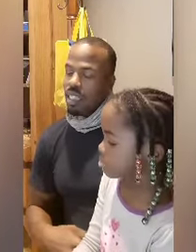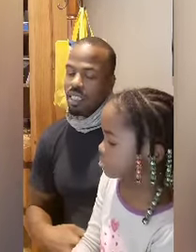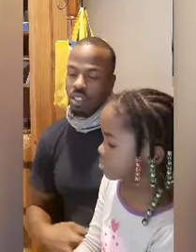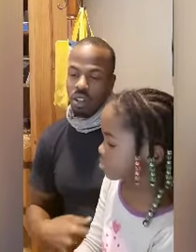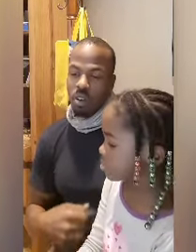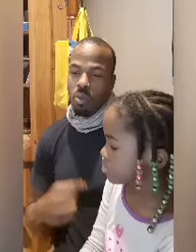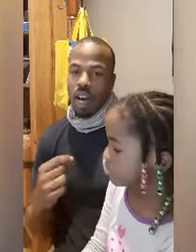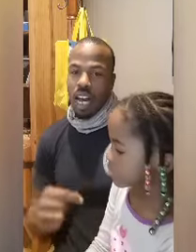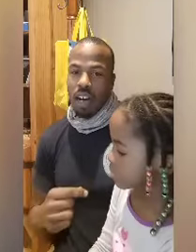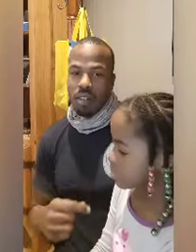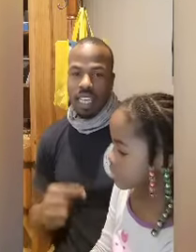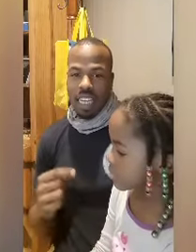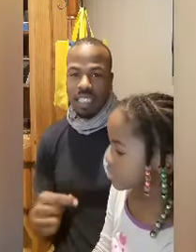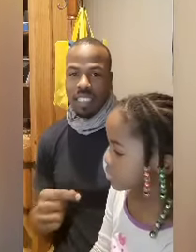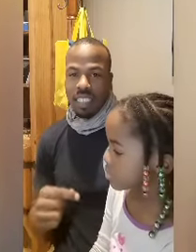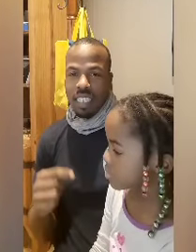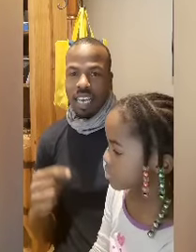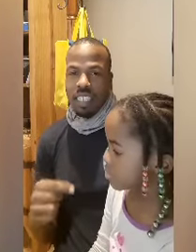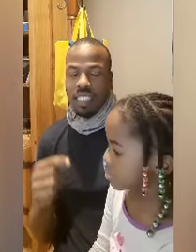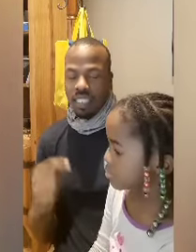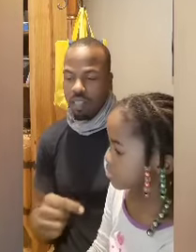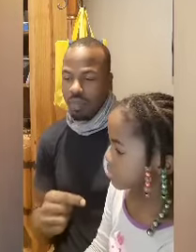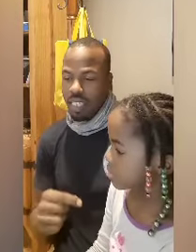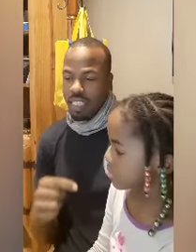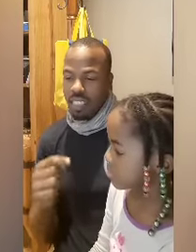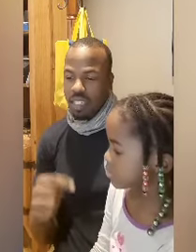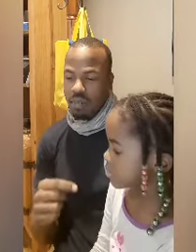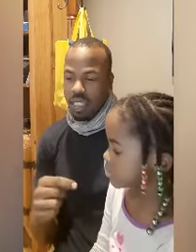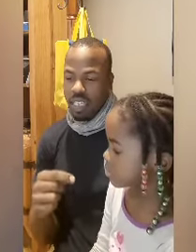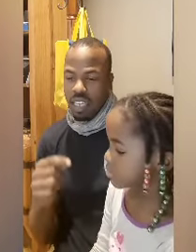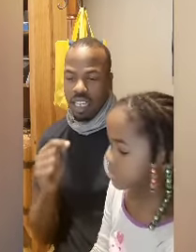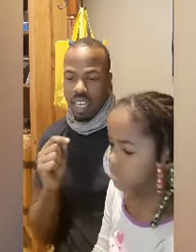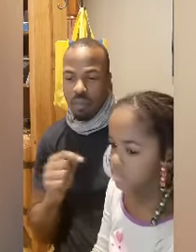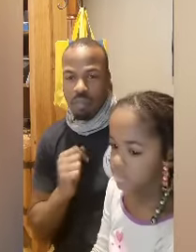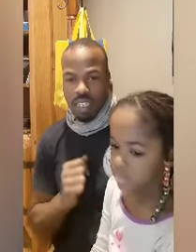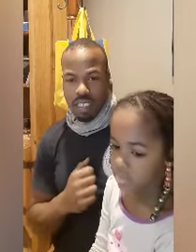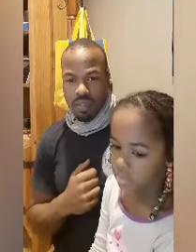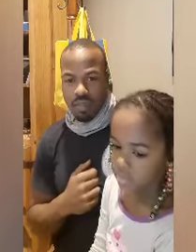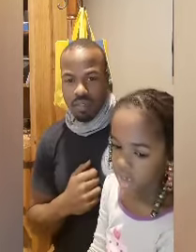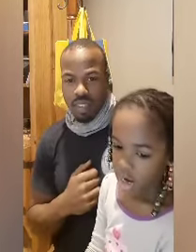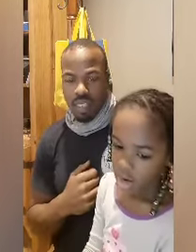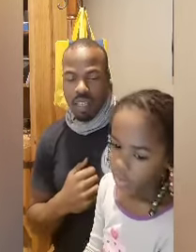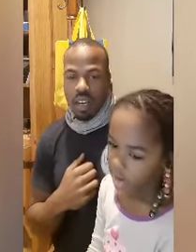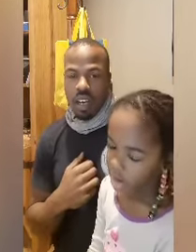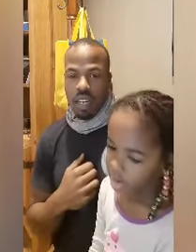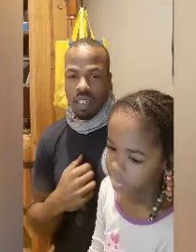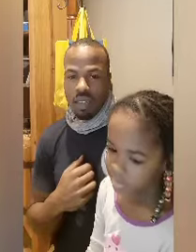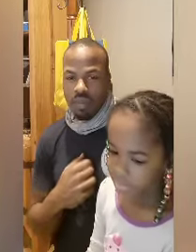So, wow. That is something, something impressive. Well... Daddy,